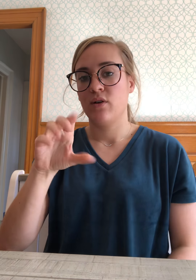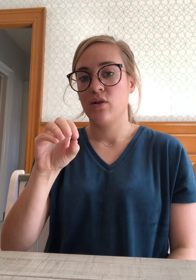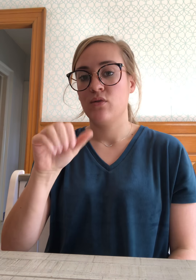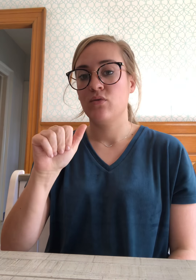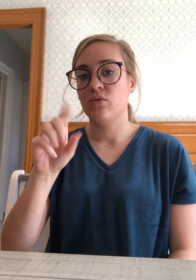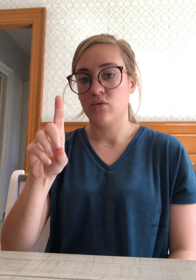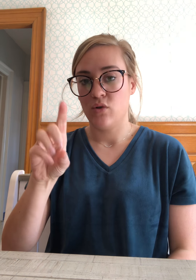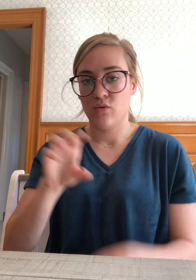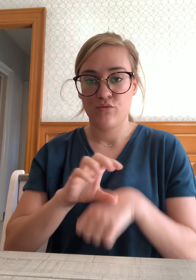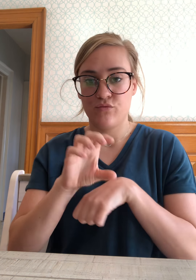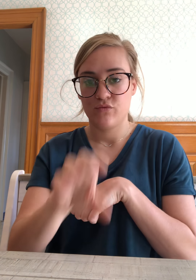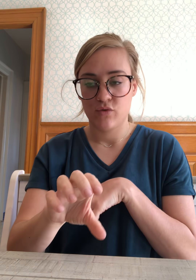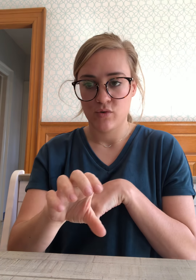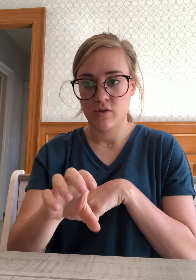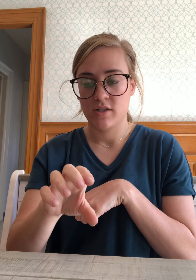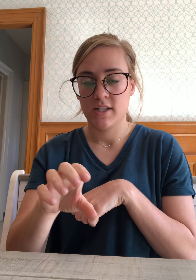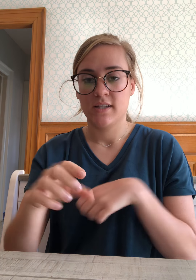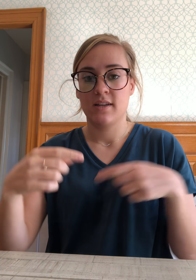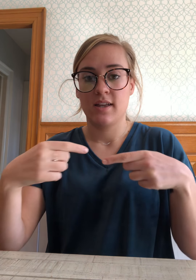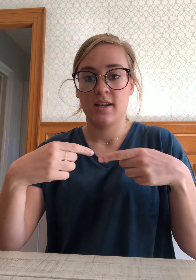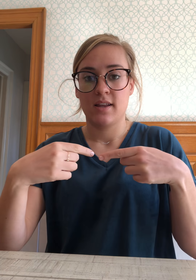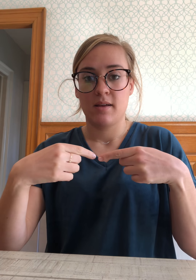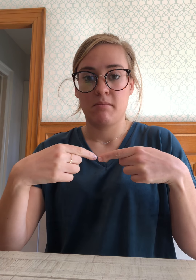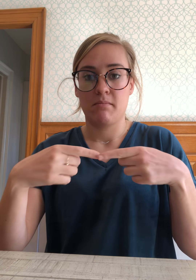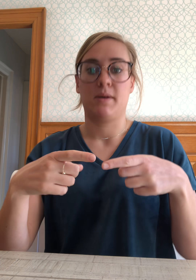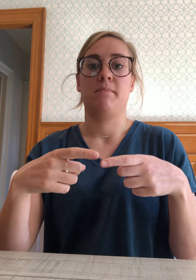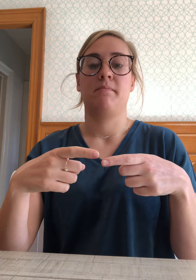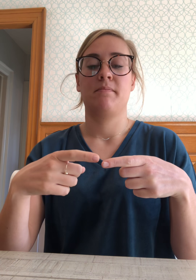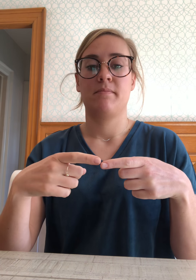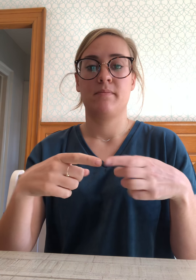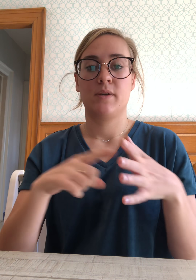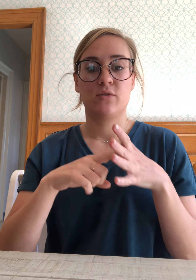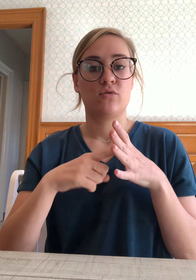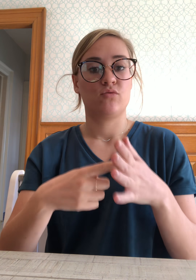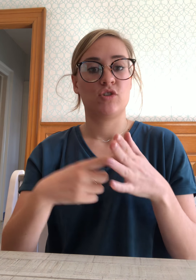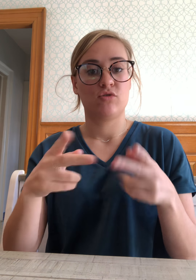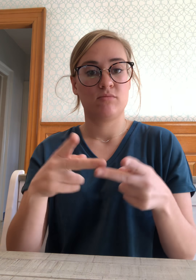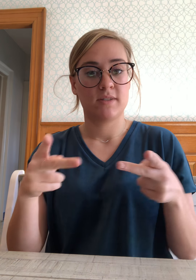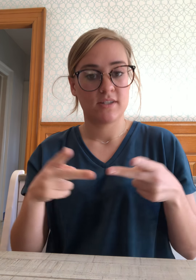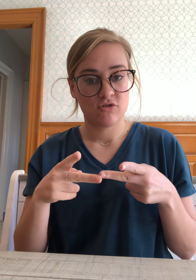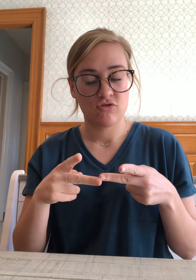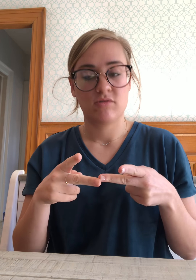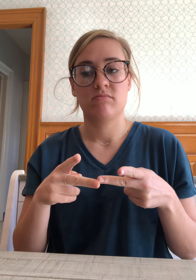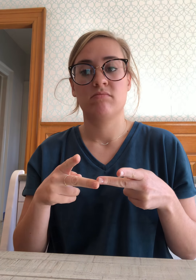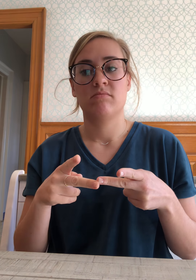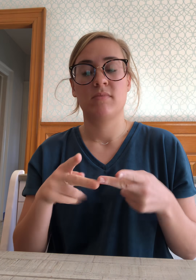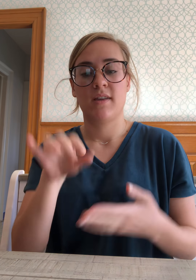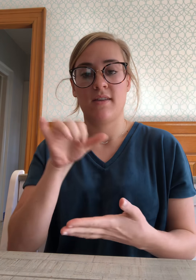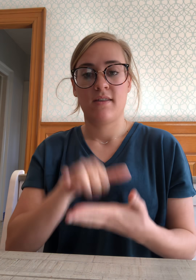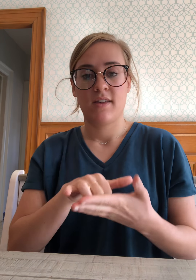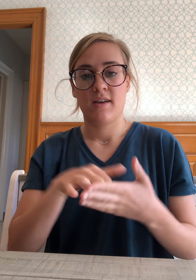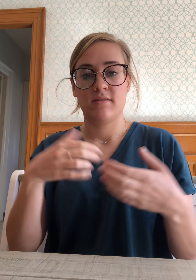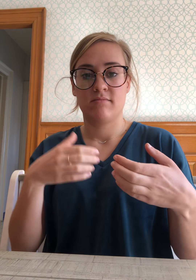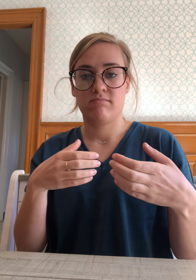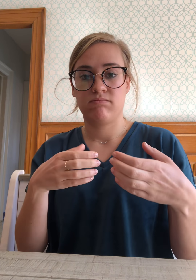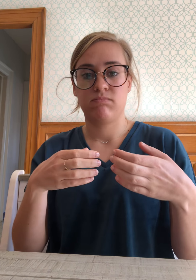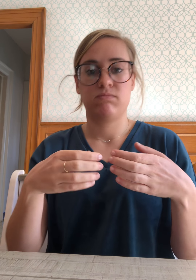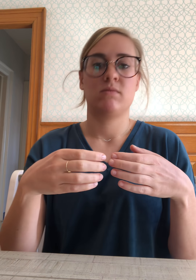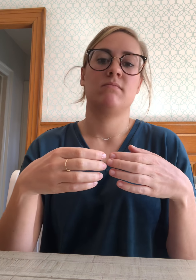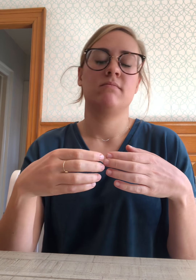wire returns to its original position, that is an unloading force.